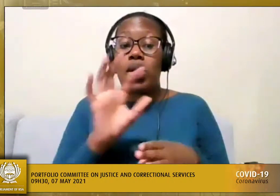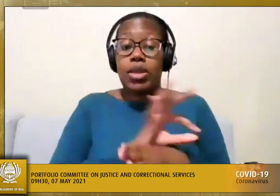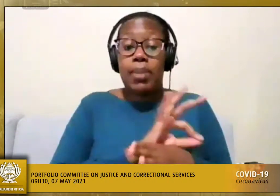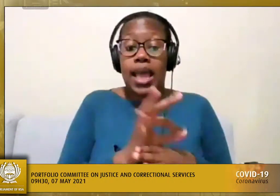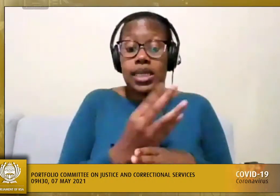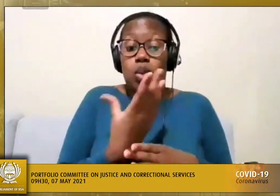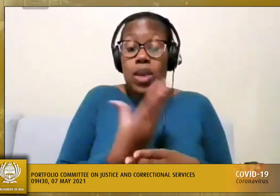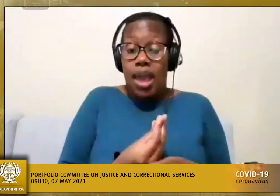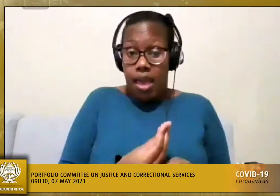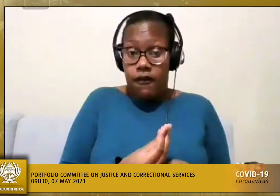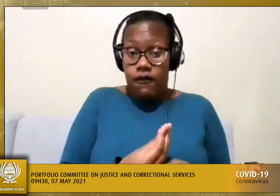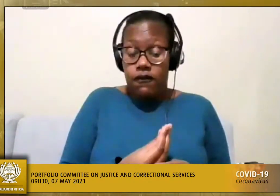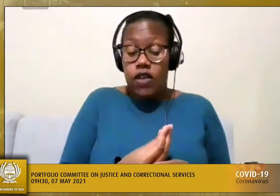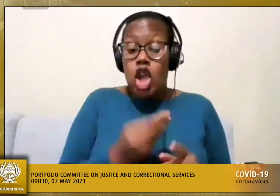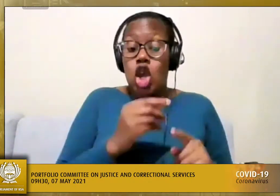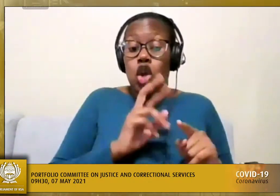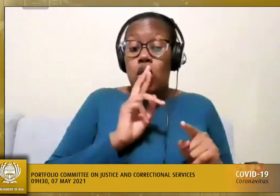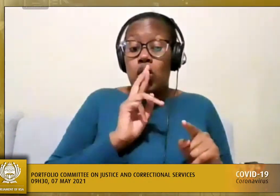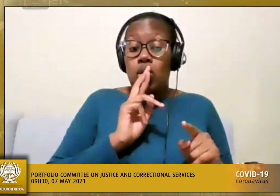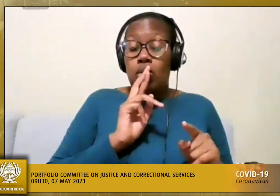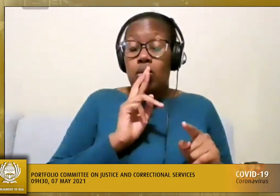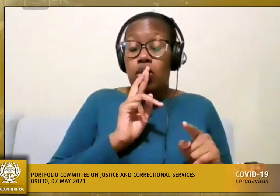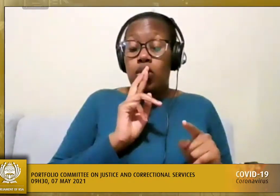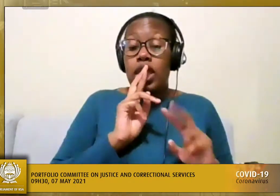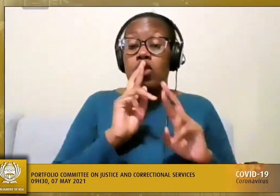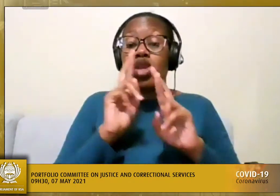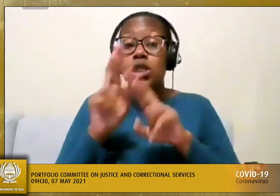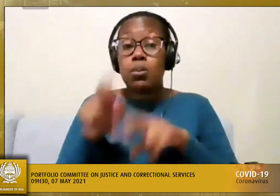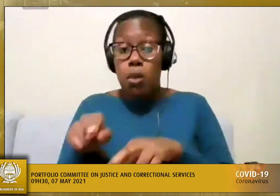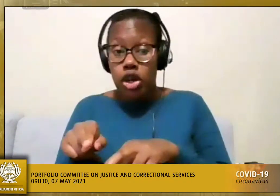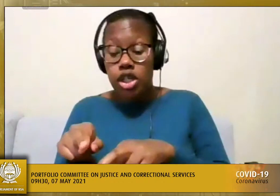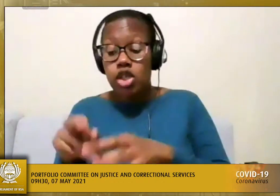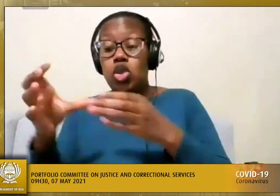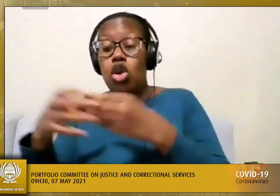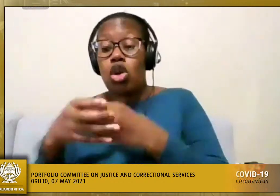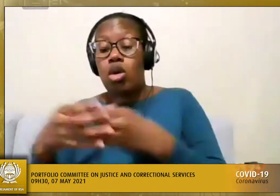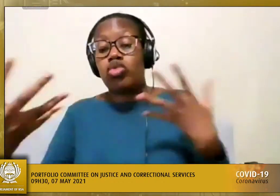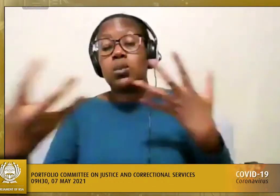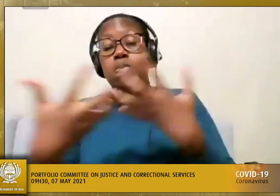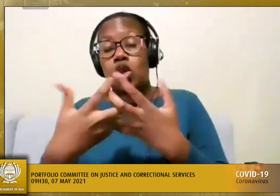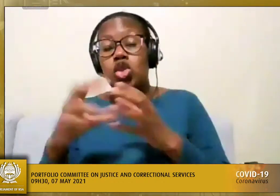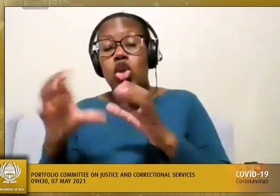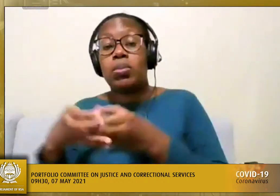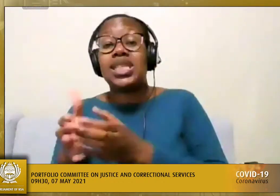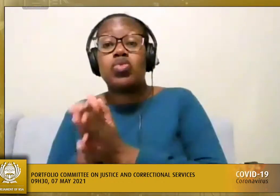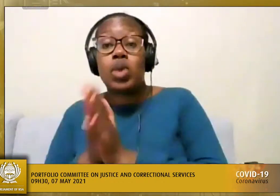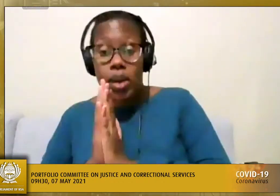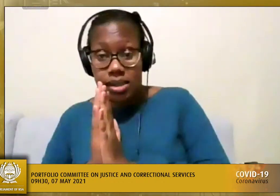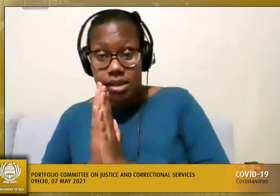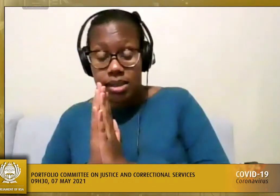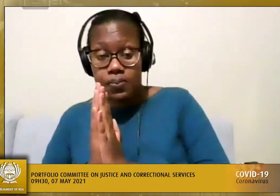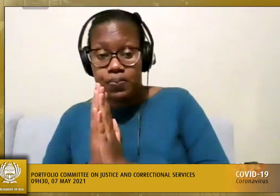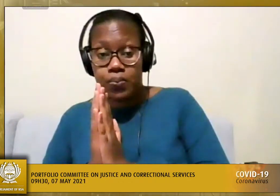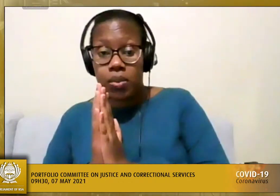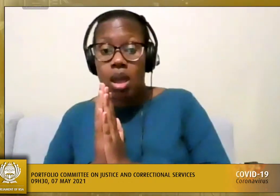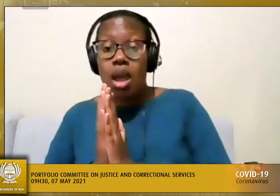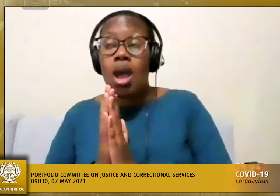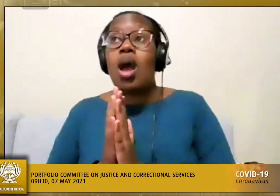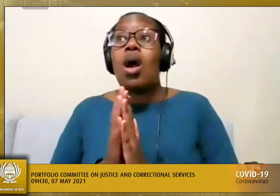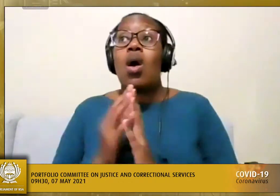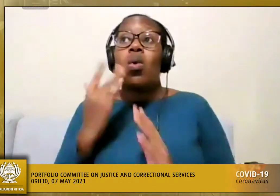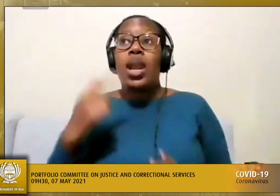responds to the request that this committee has made we we upon